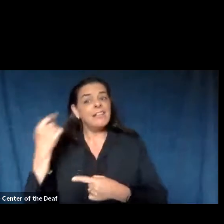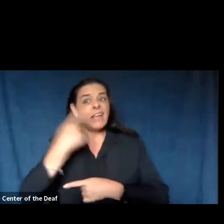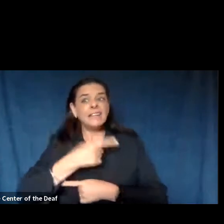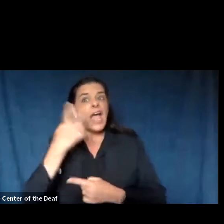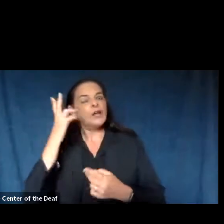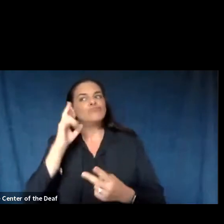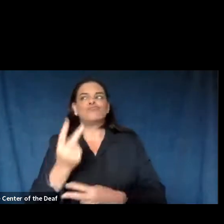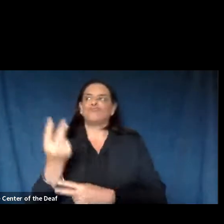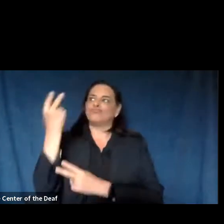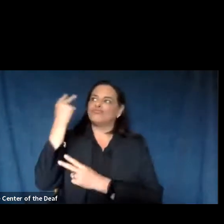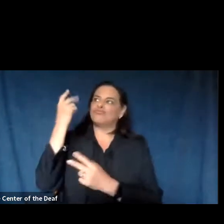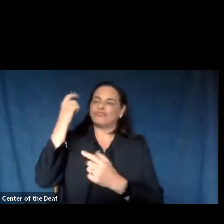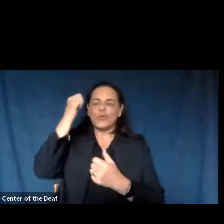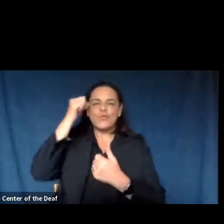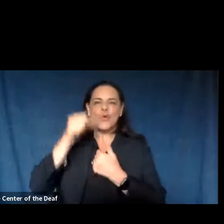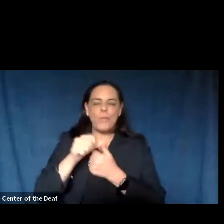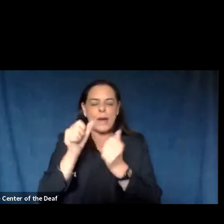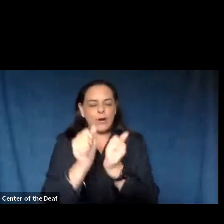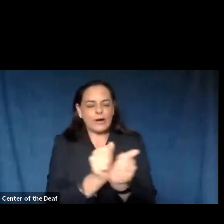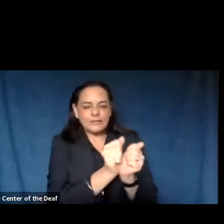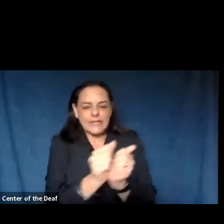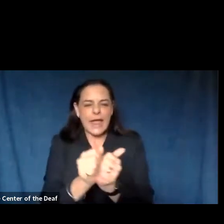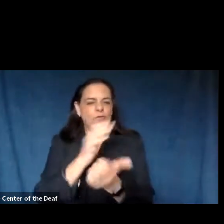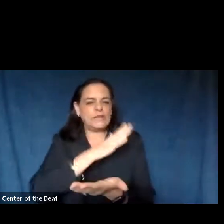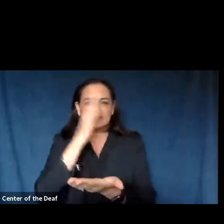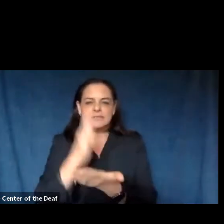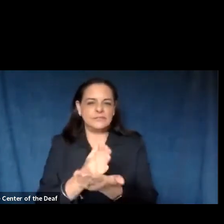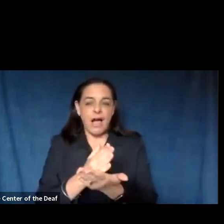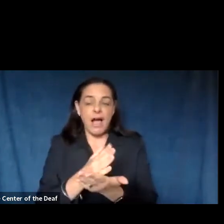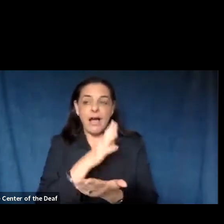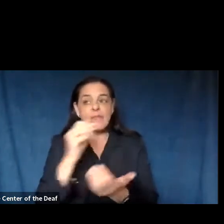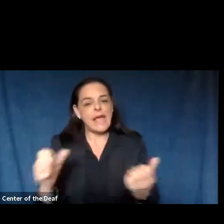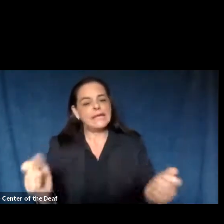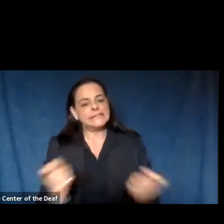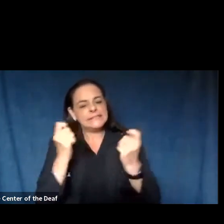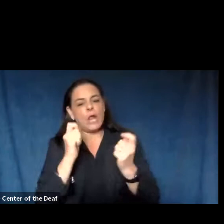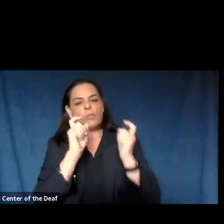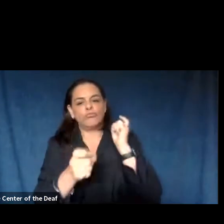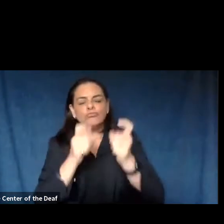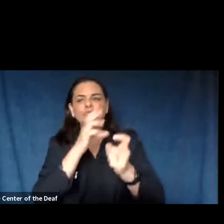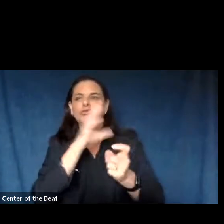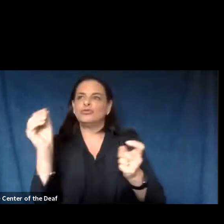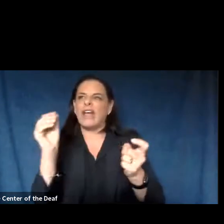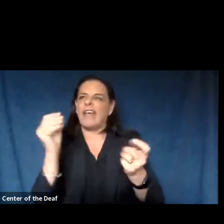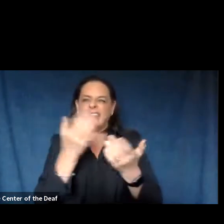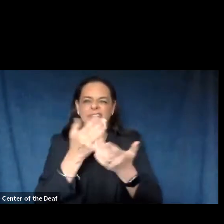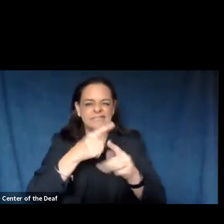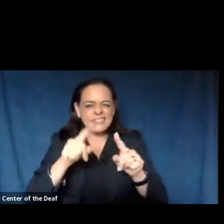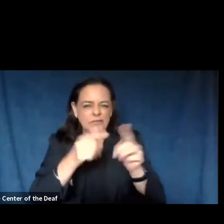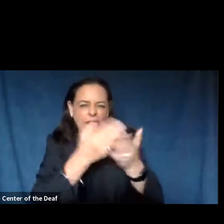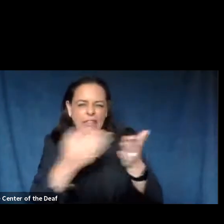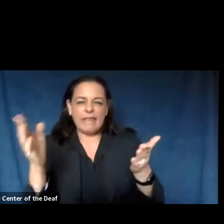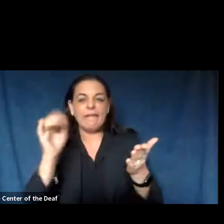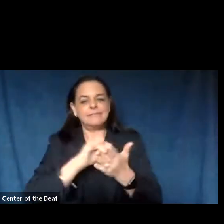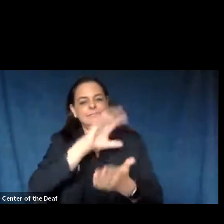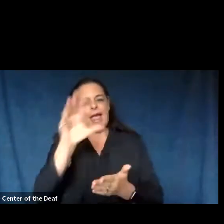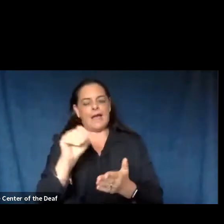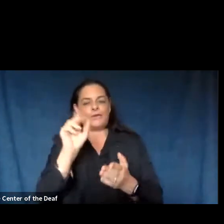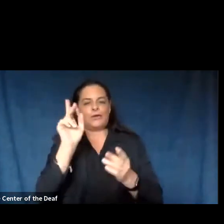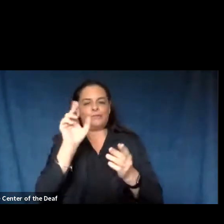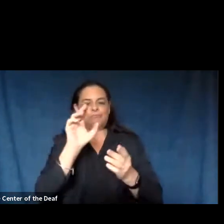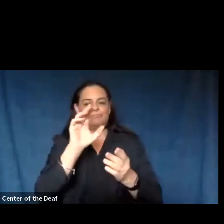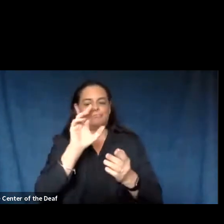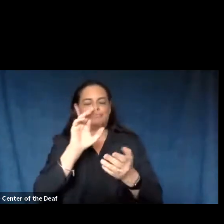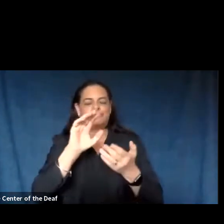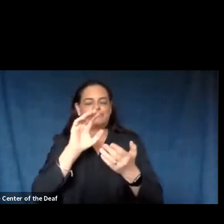celebrating the heritage and contributions of African Americans in our country. And we also want to acknowledge the dads in our community ahead of